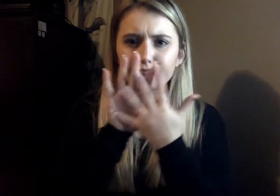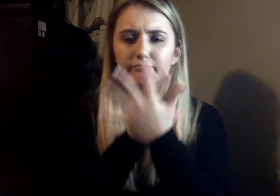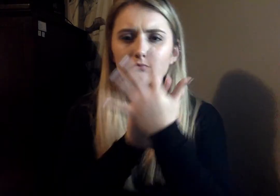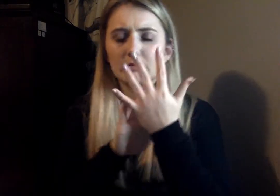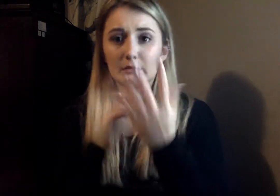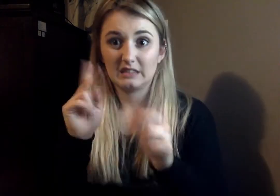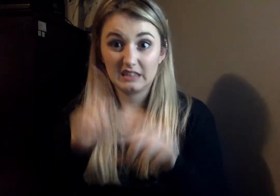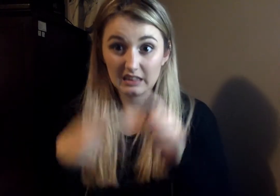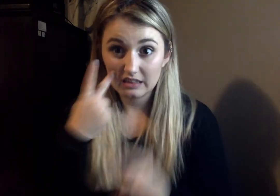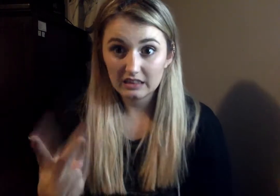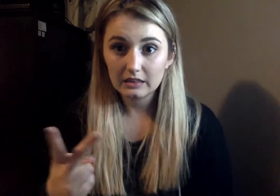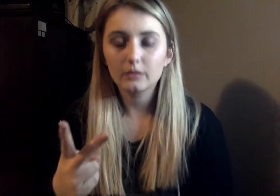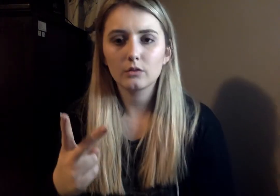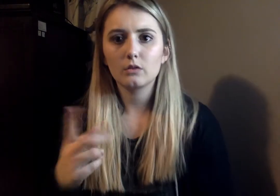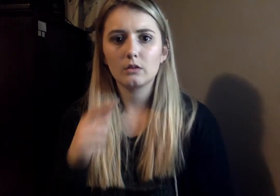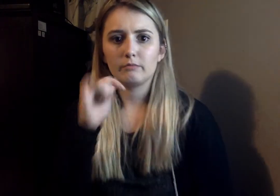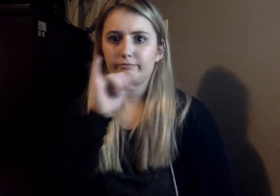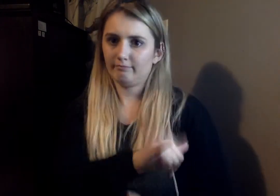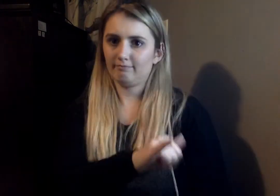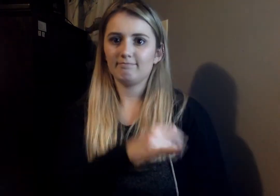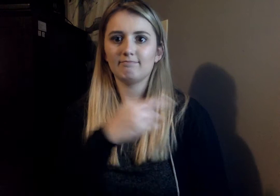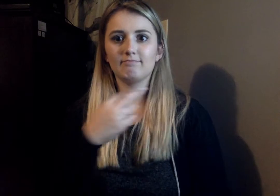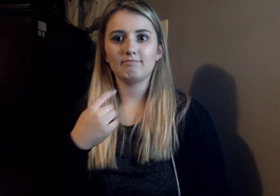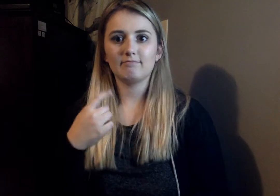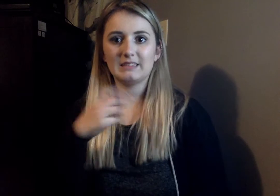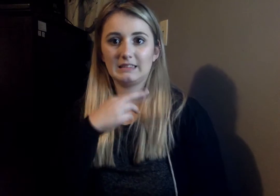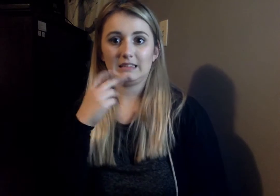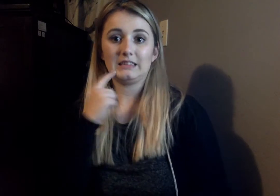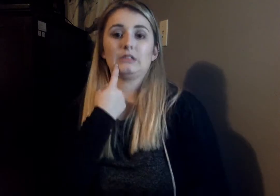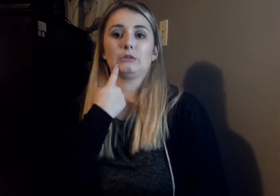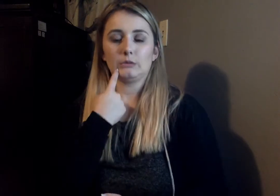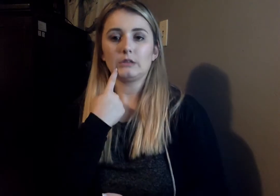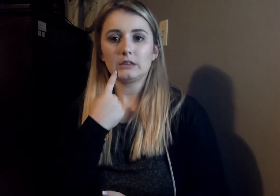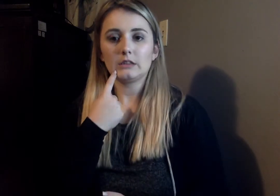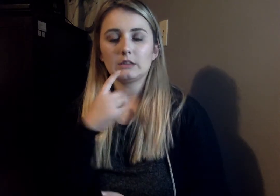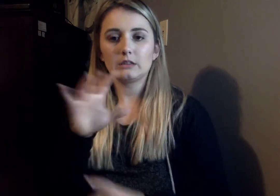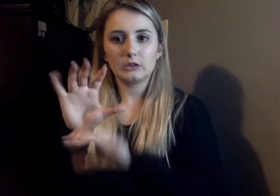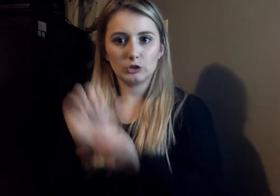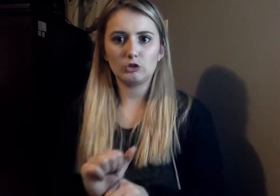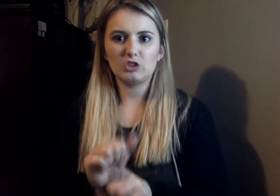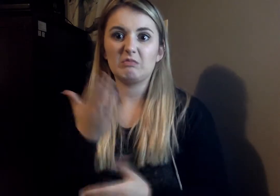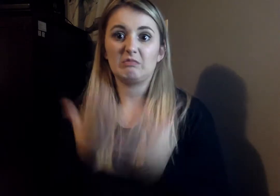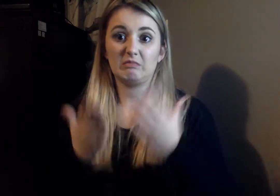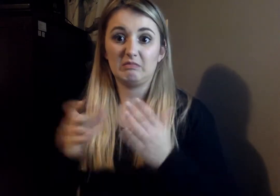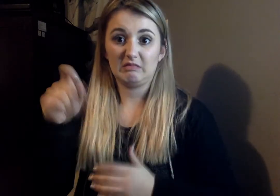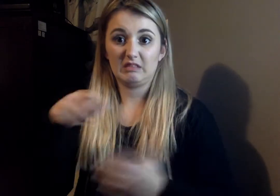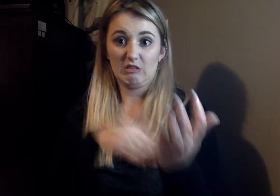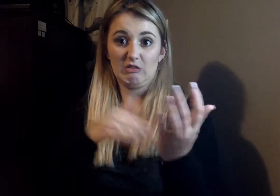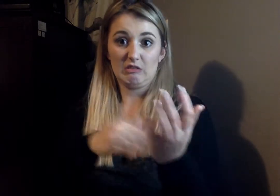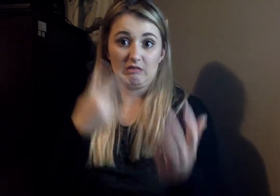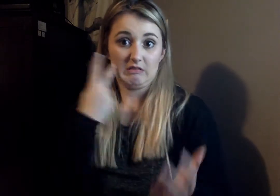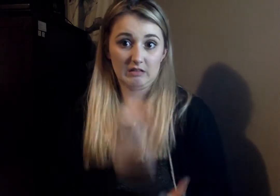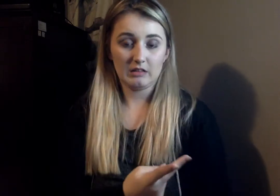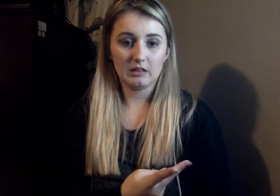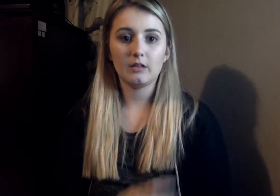serious condition, requiring immediate medical treatment. But the majority of the time, entoptic phenomena, such as floaters